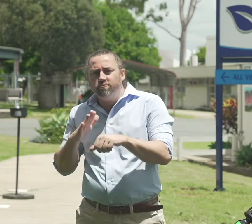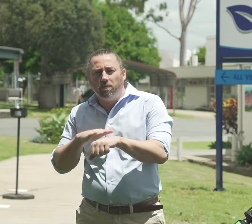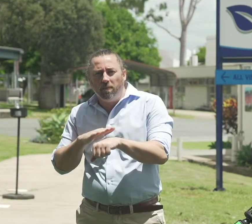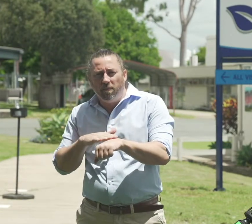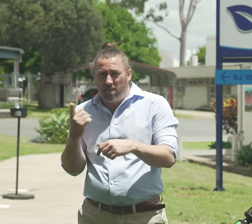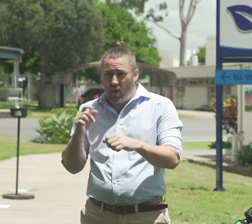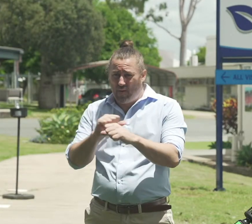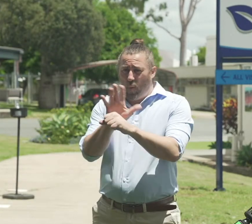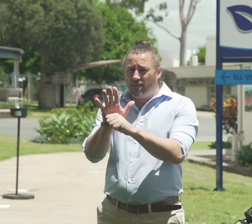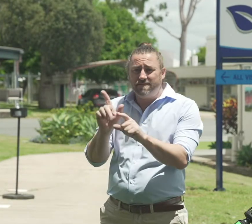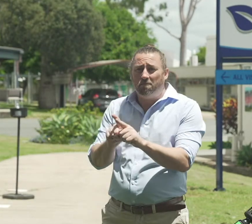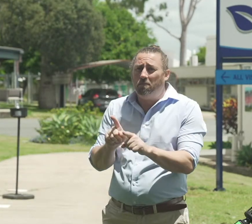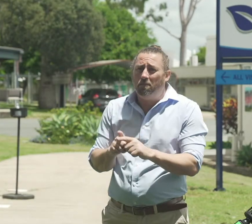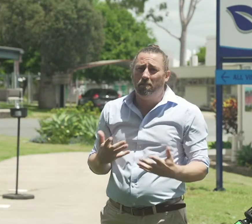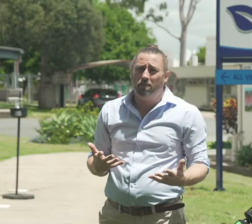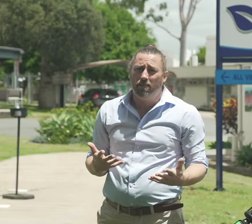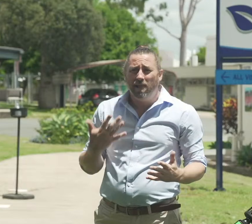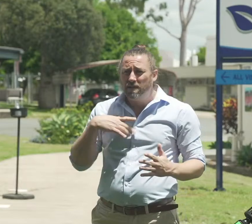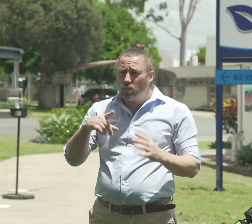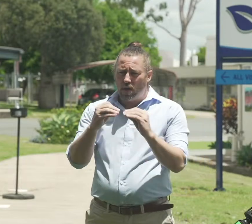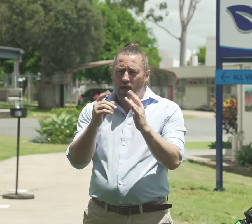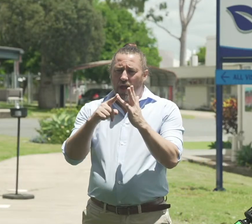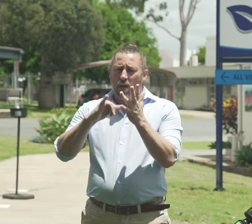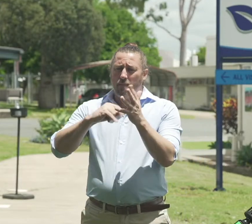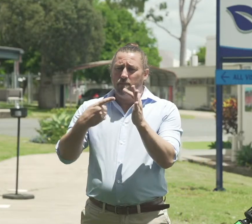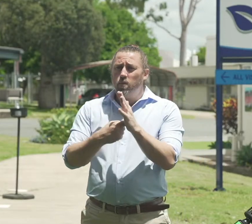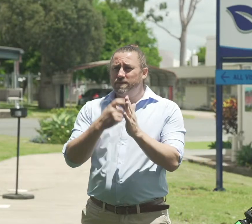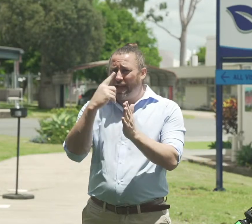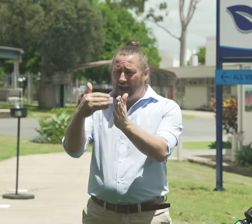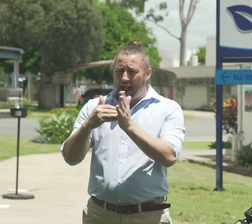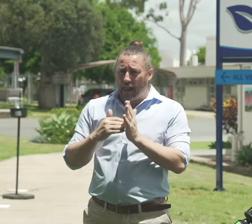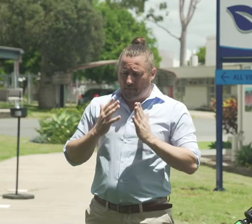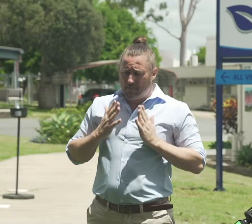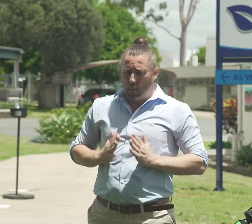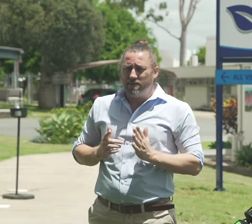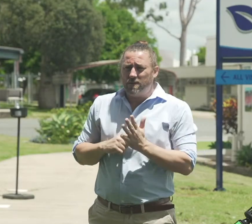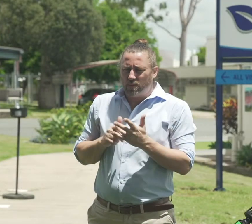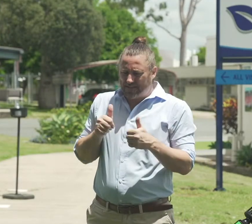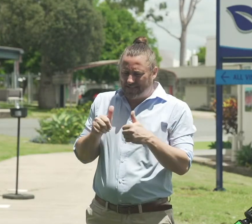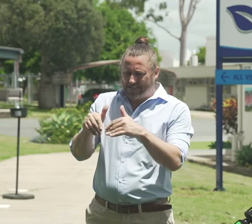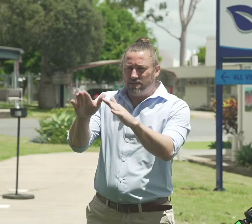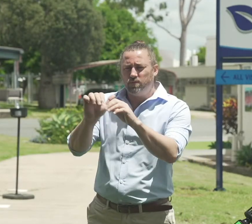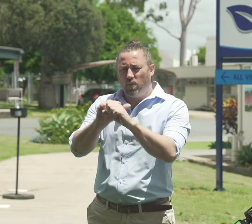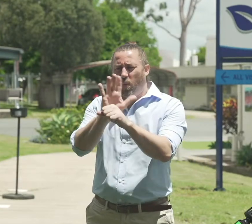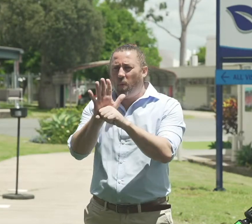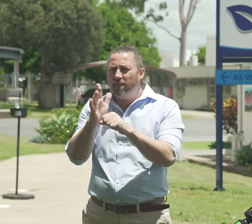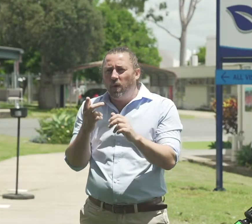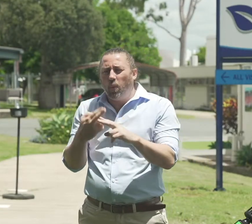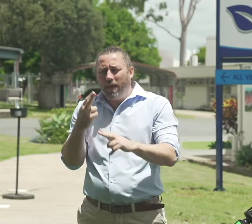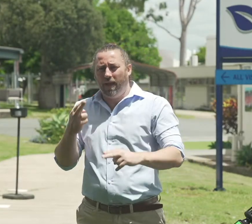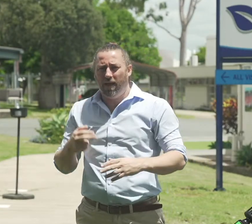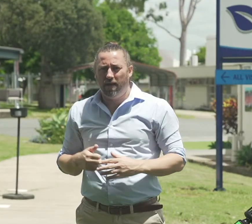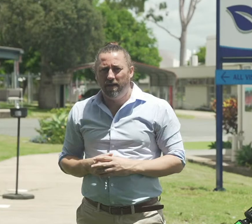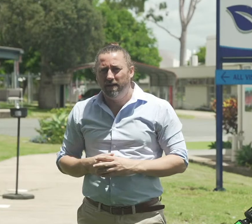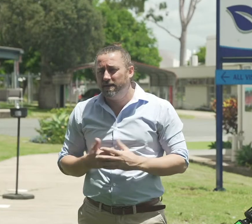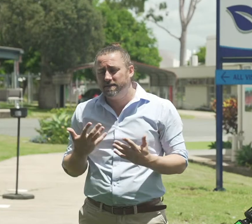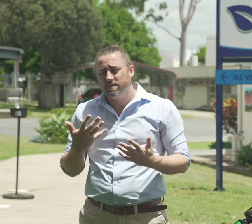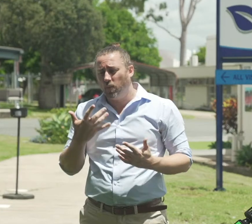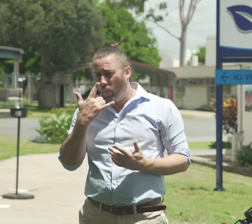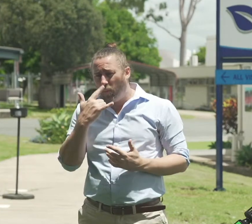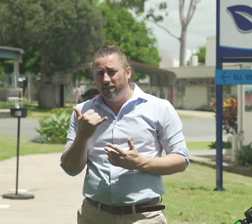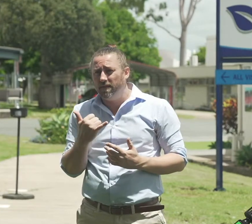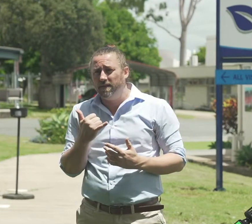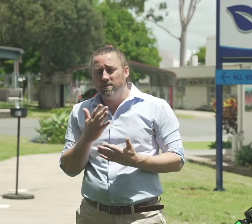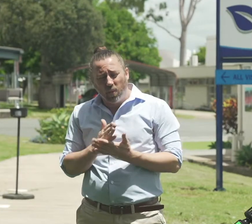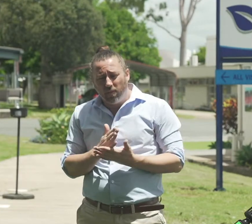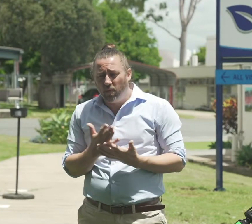virus, and the booster is absolutely critical, and we know that that booster, that 3rd dose, is very protective. And this message really needs